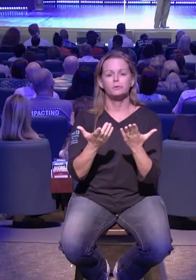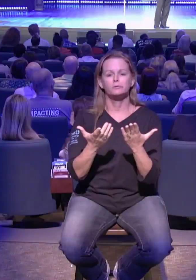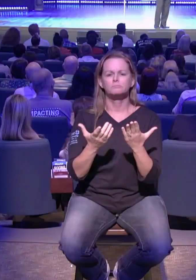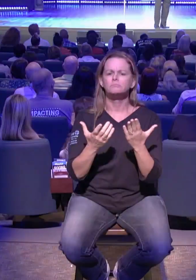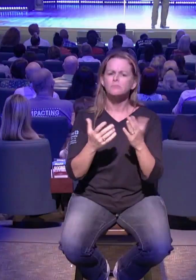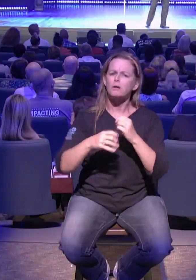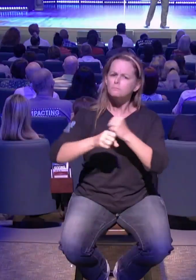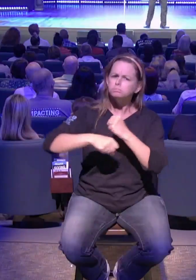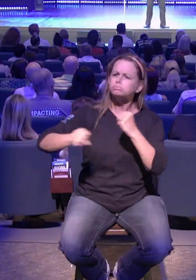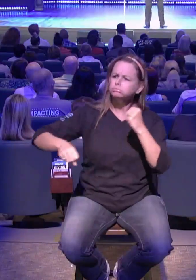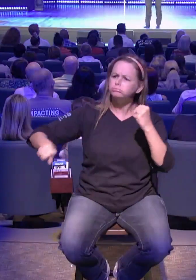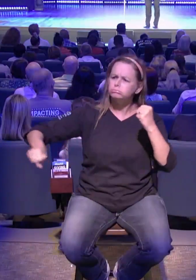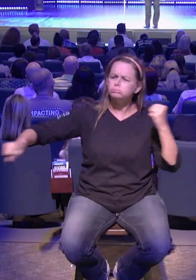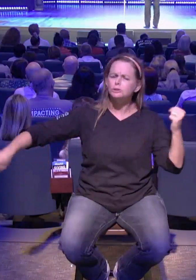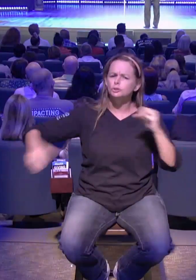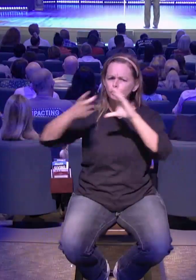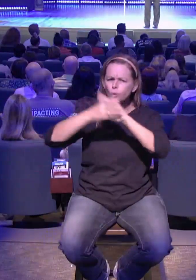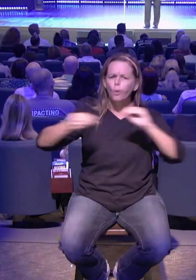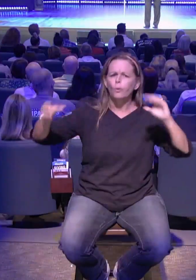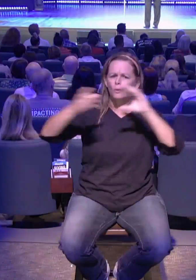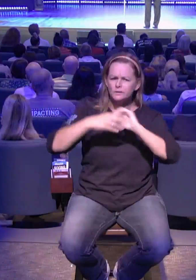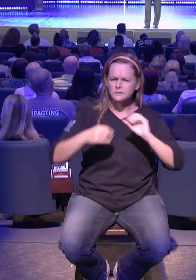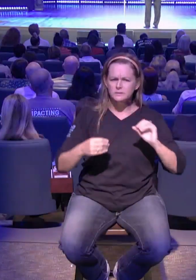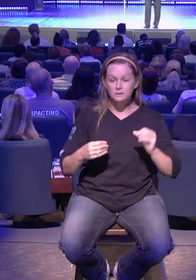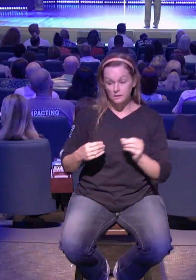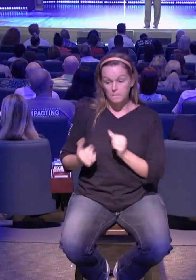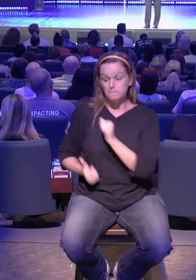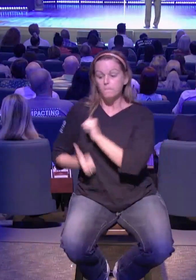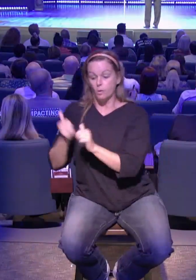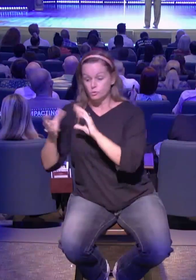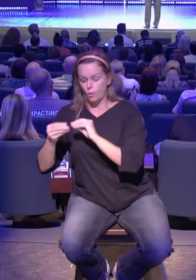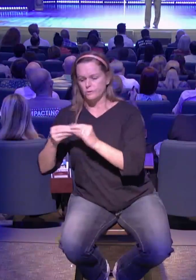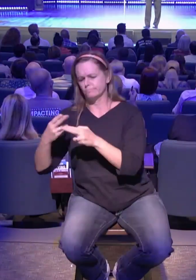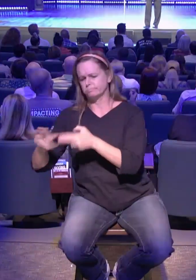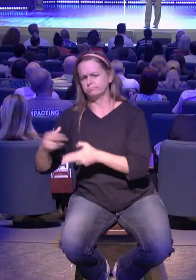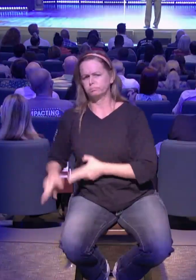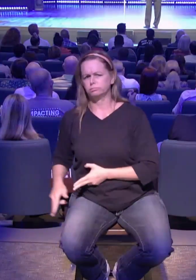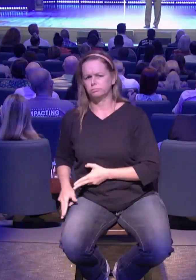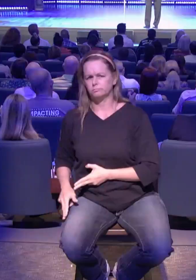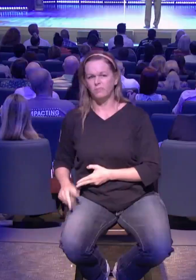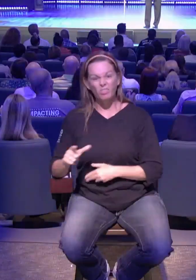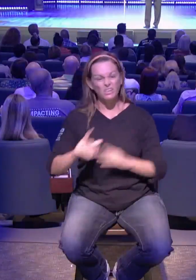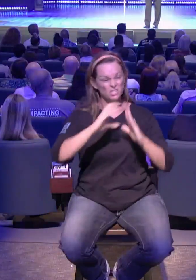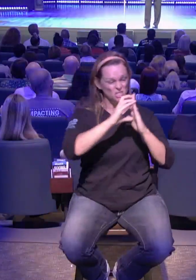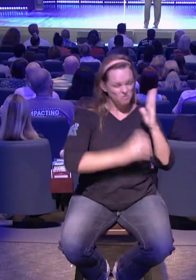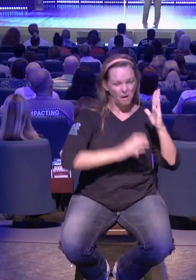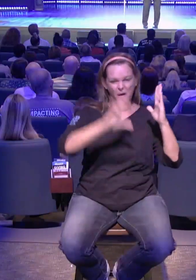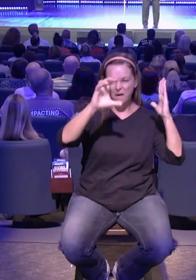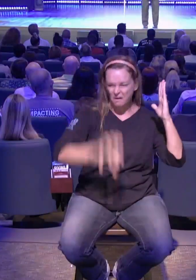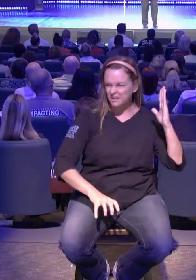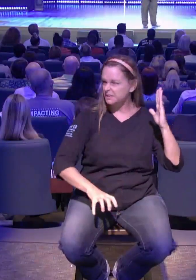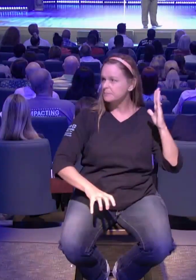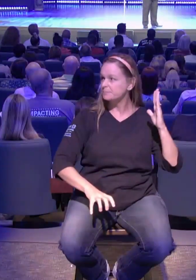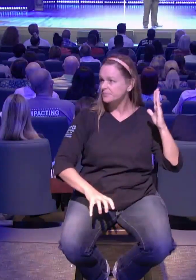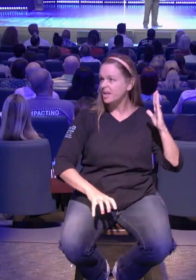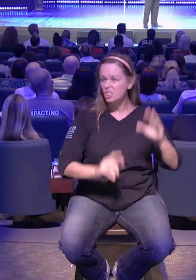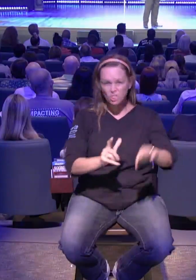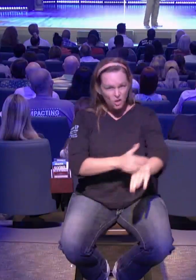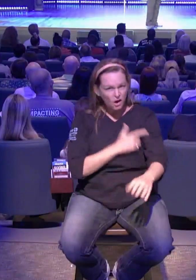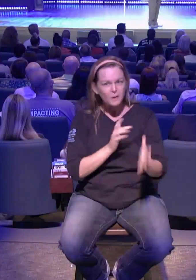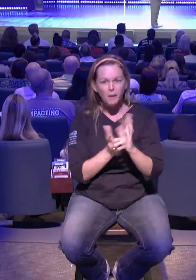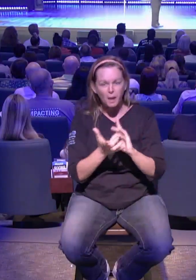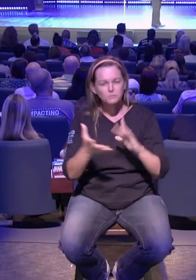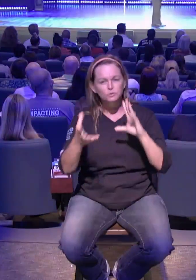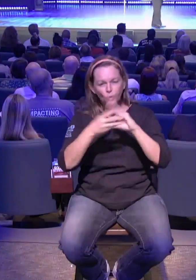Not many stories take two chapters in the Bible to tell. This one takes two chapters to tell. It's a double chapter